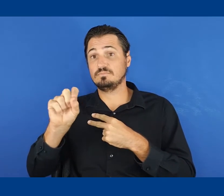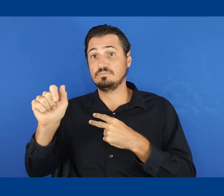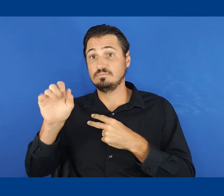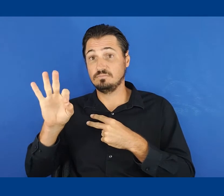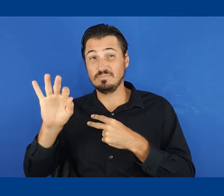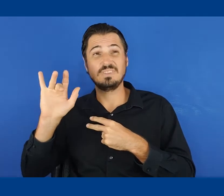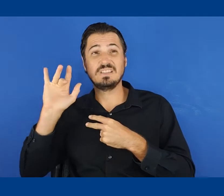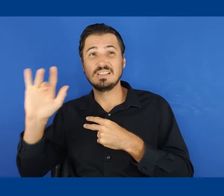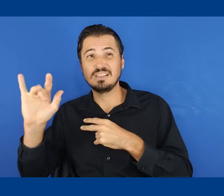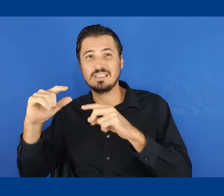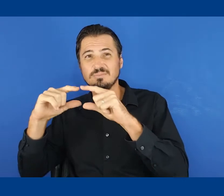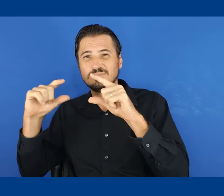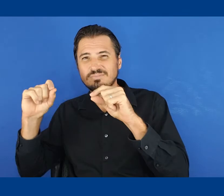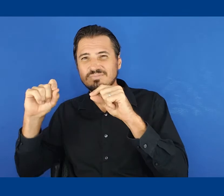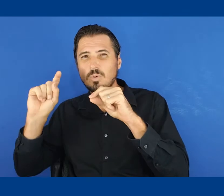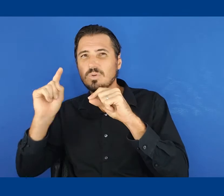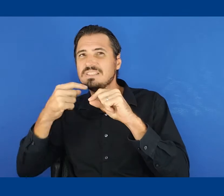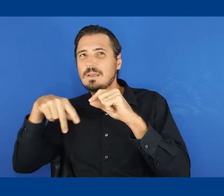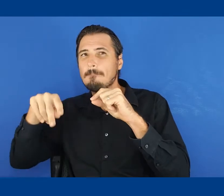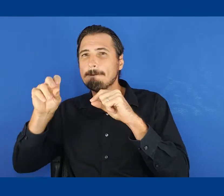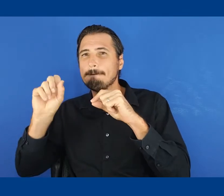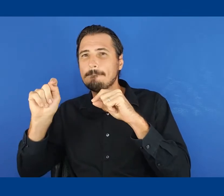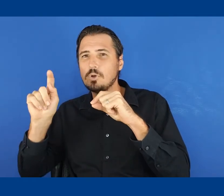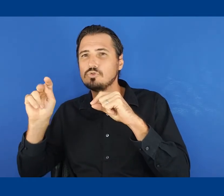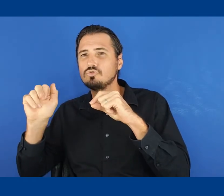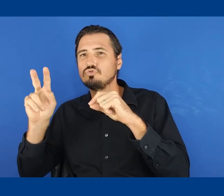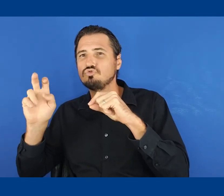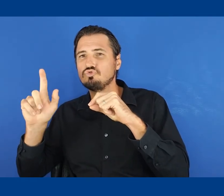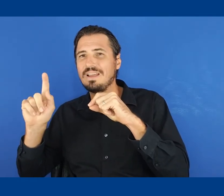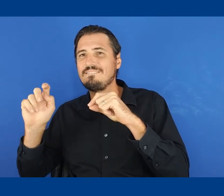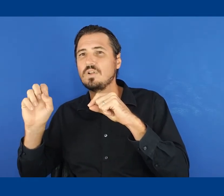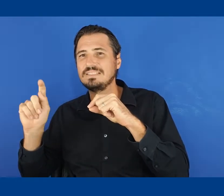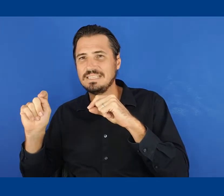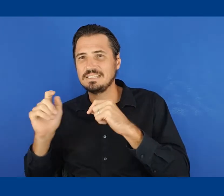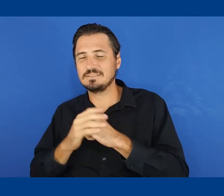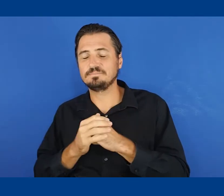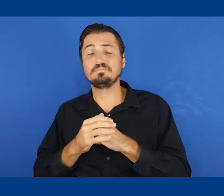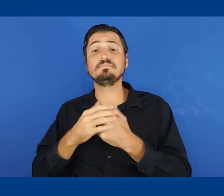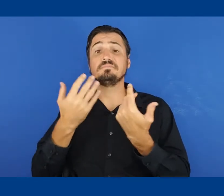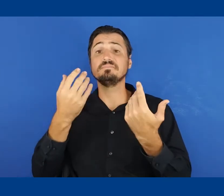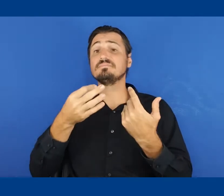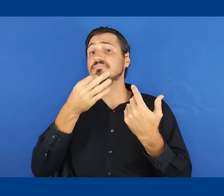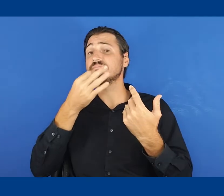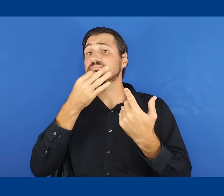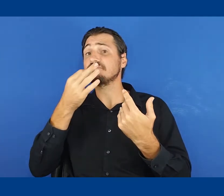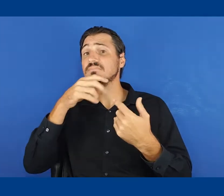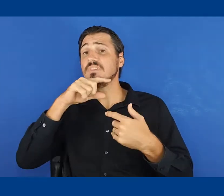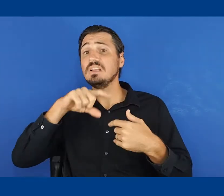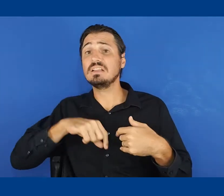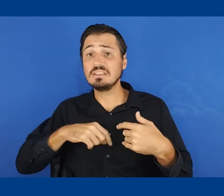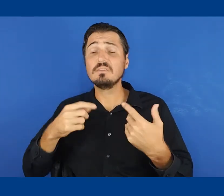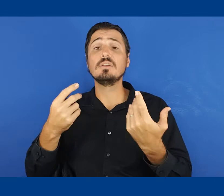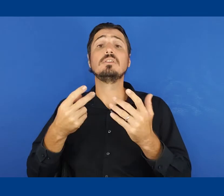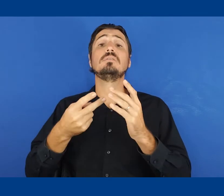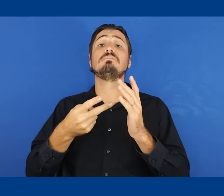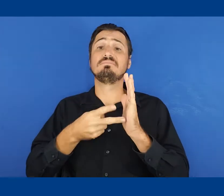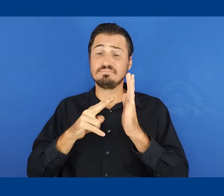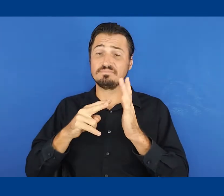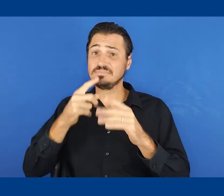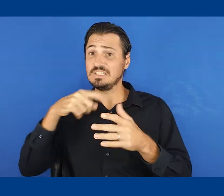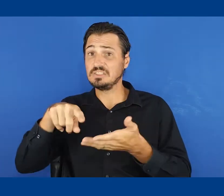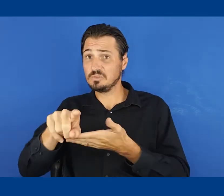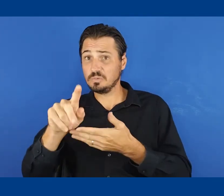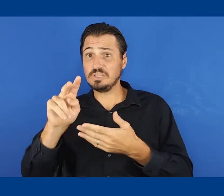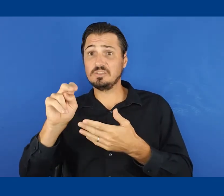kauai.gov/COVID-19 and click on the post-travel test button. In observance of Thanksgiving Day, County of Kauai offices will